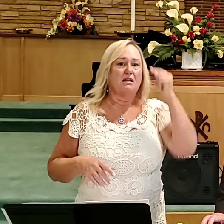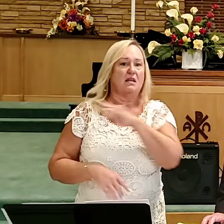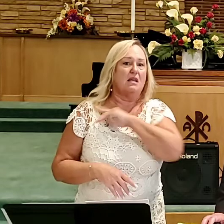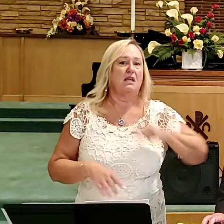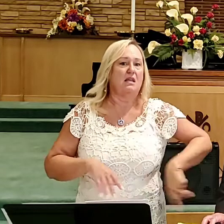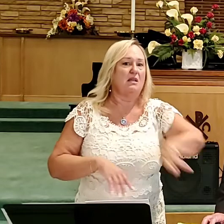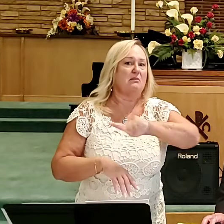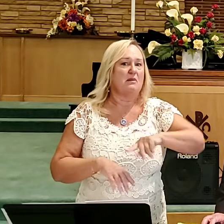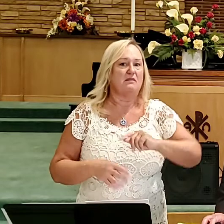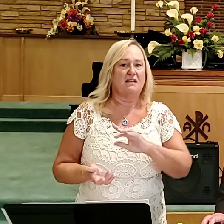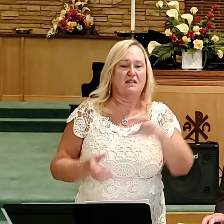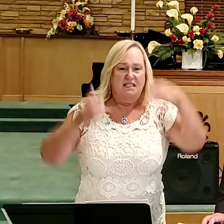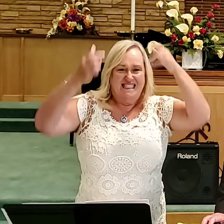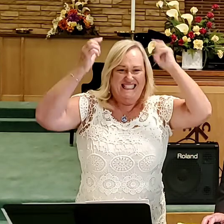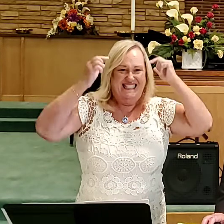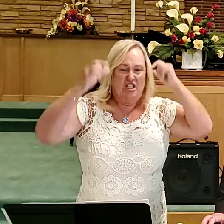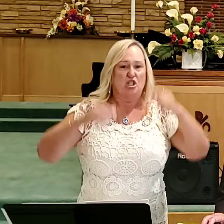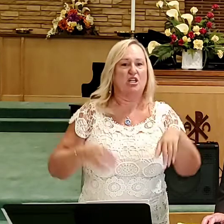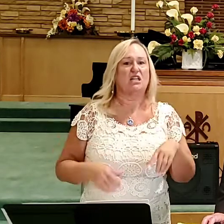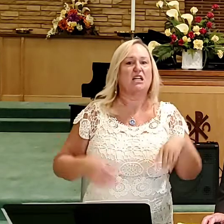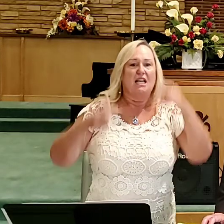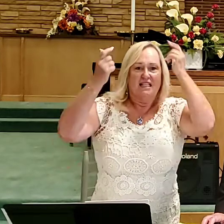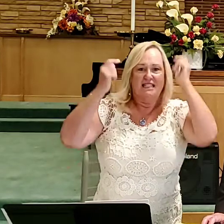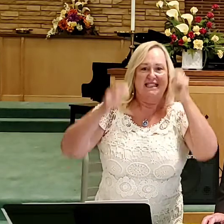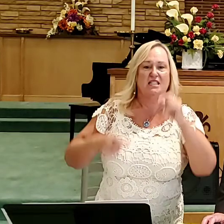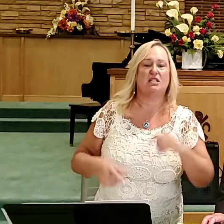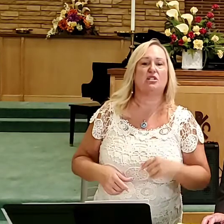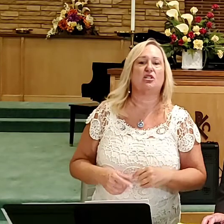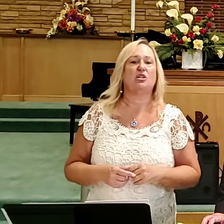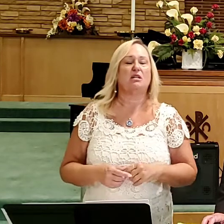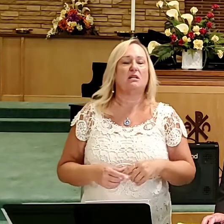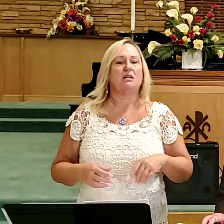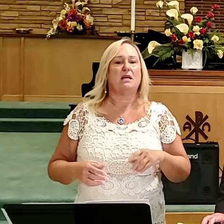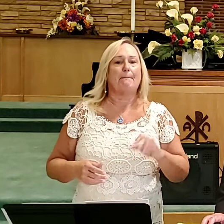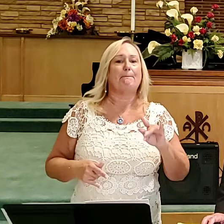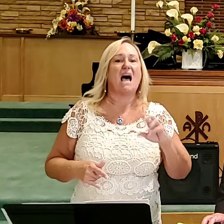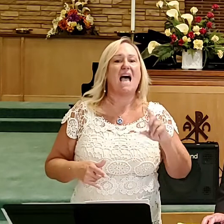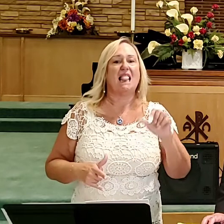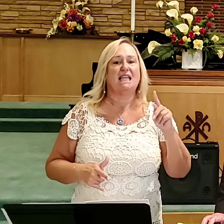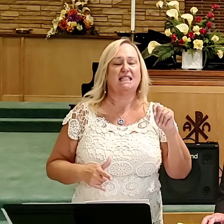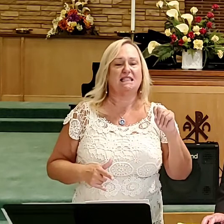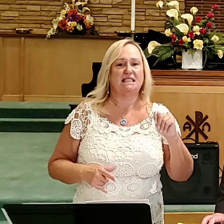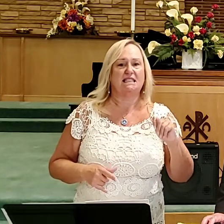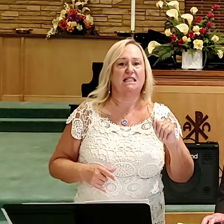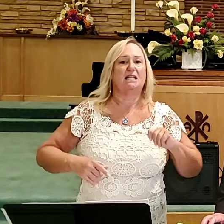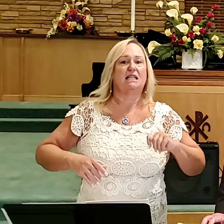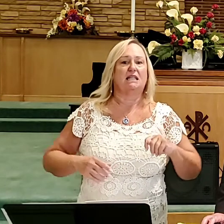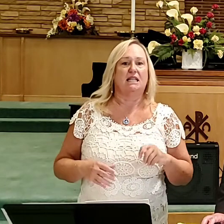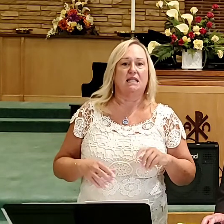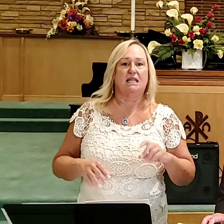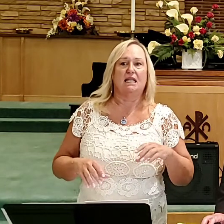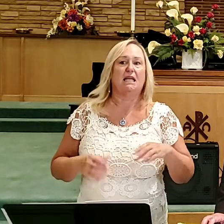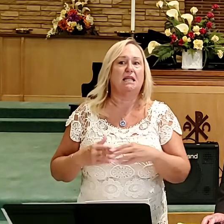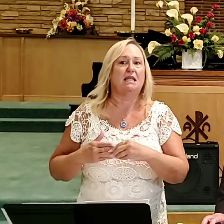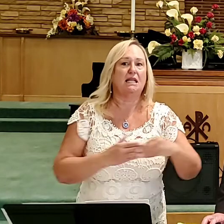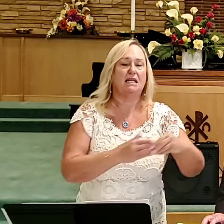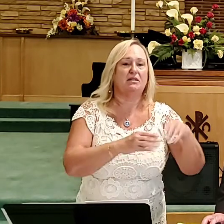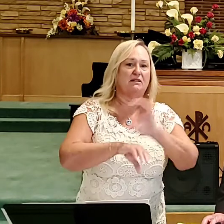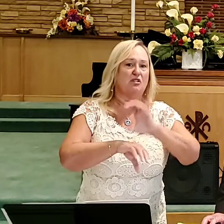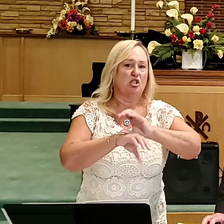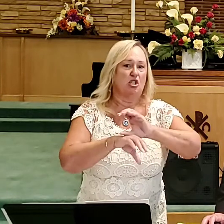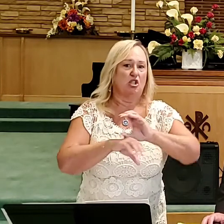eyes. And Caesar and Pilate and the chief priests